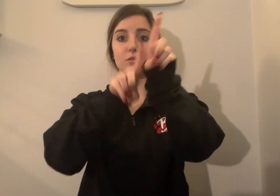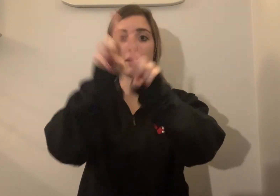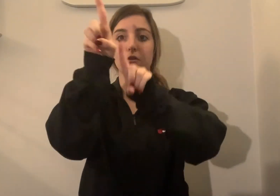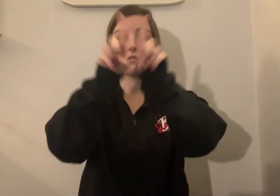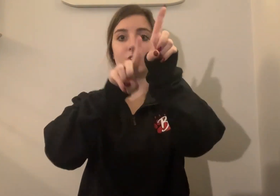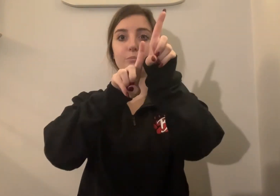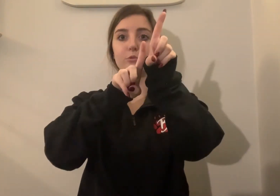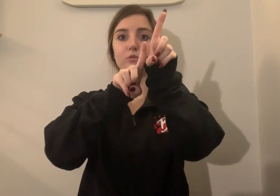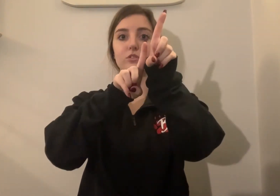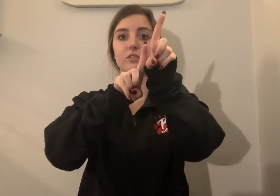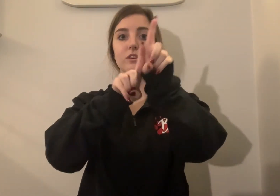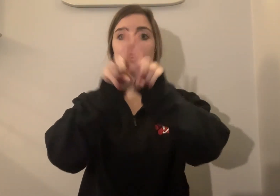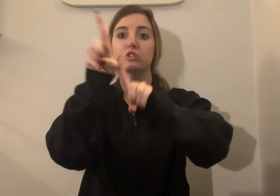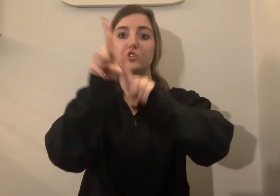out upwards. Star,